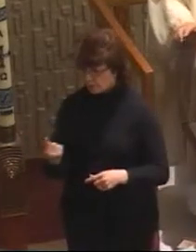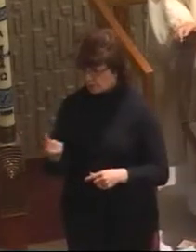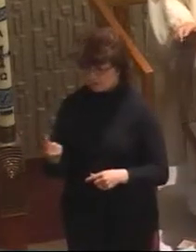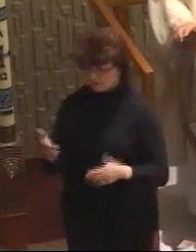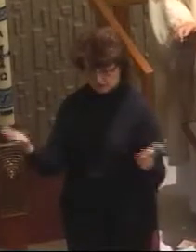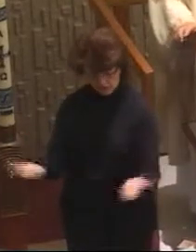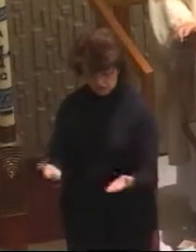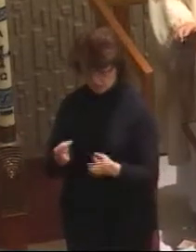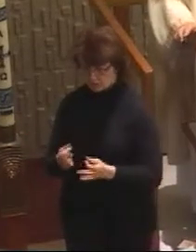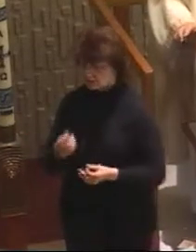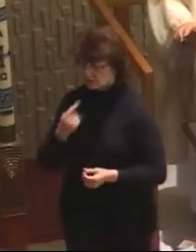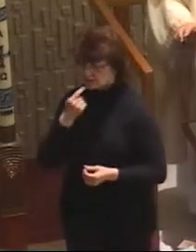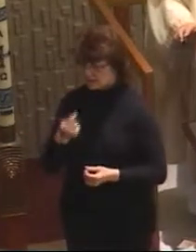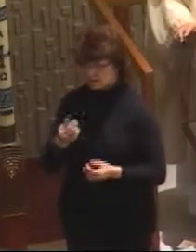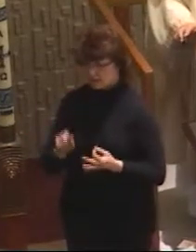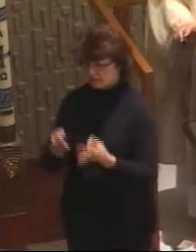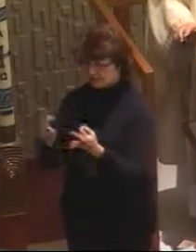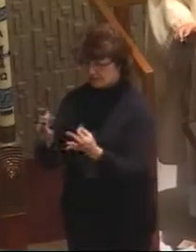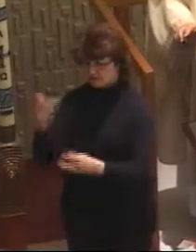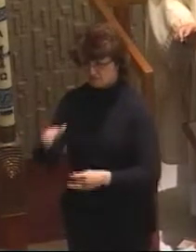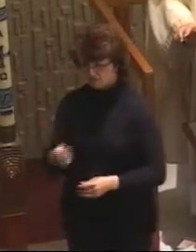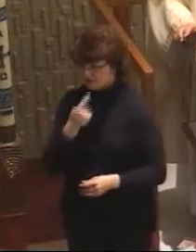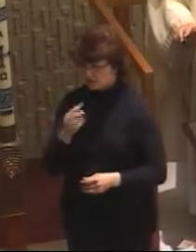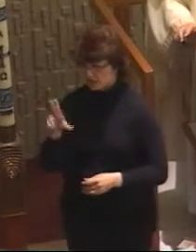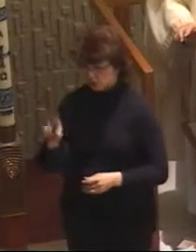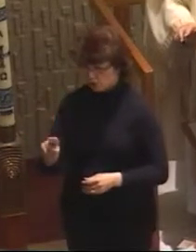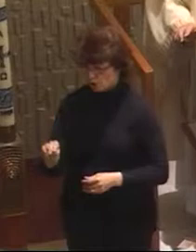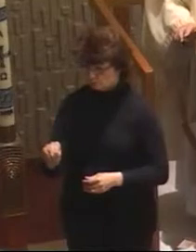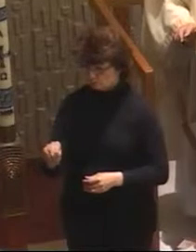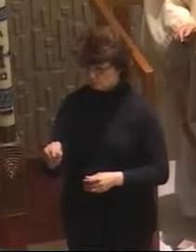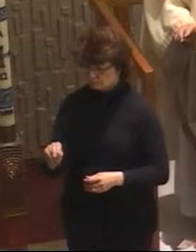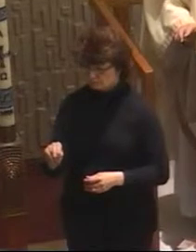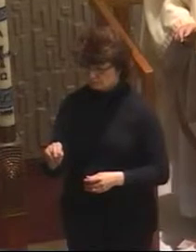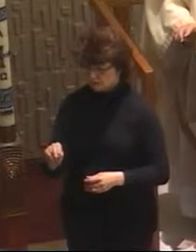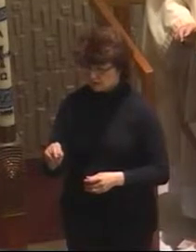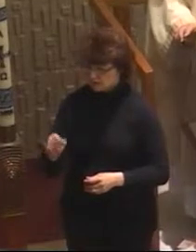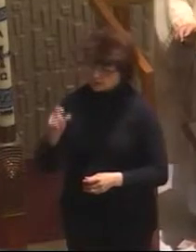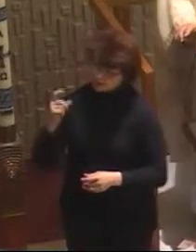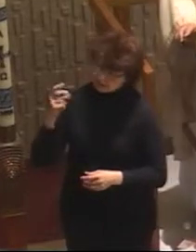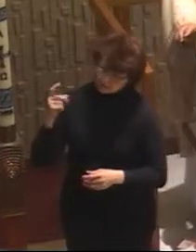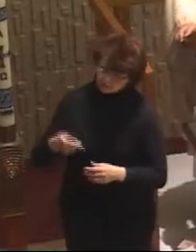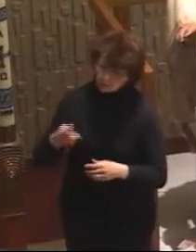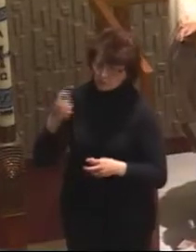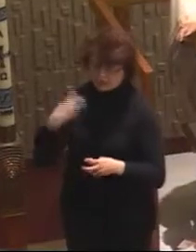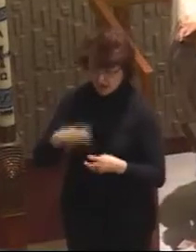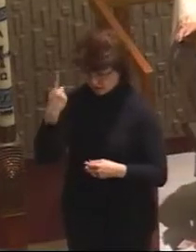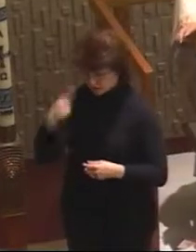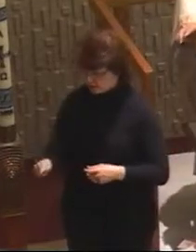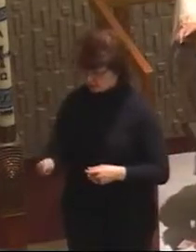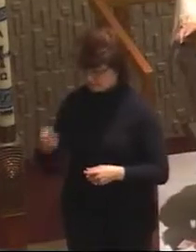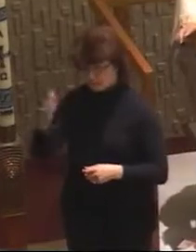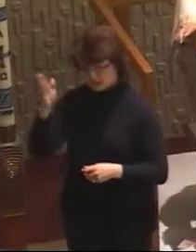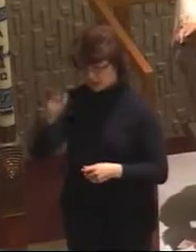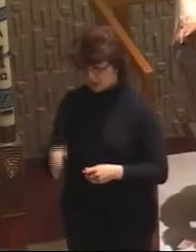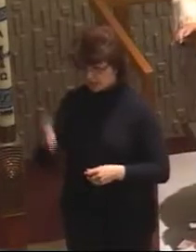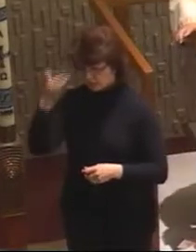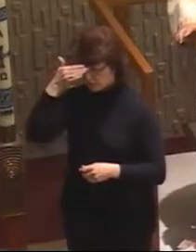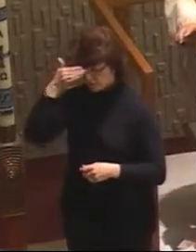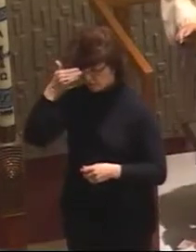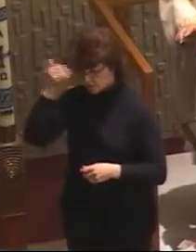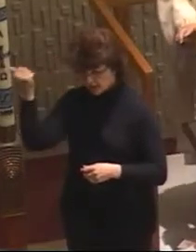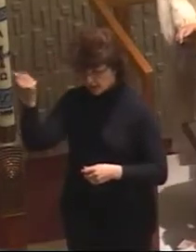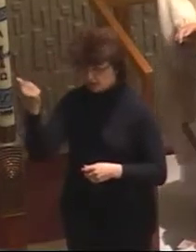basis. He never said no. Even in the last days when it was difficult for him, he never forgot who called